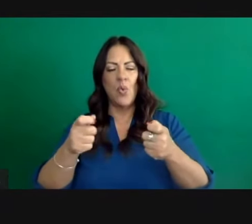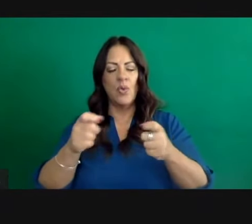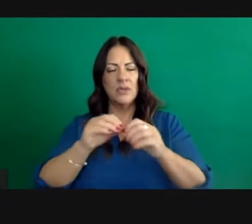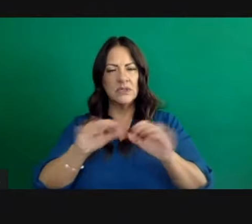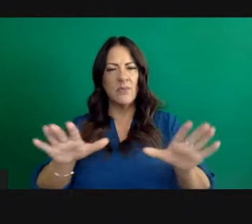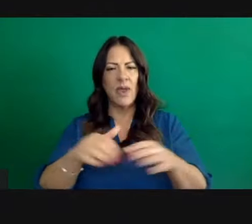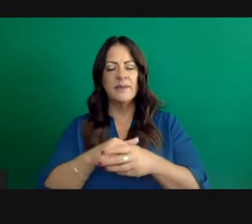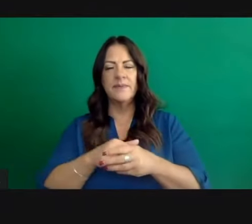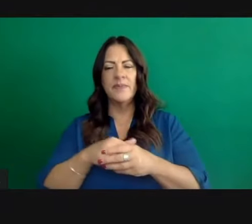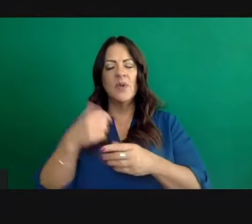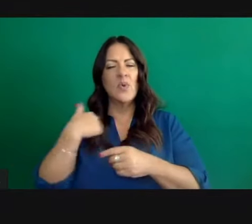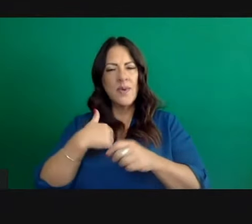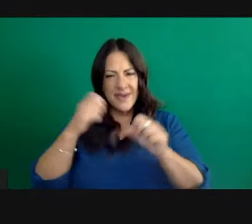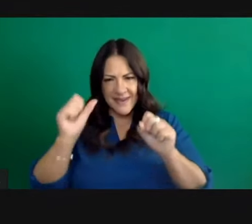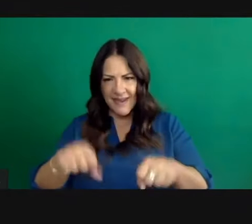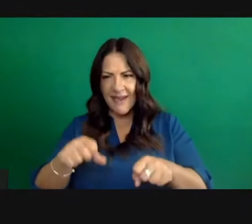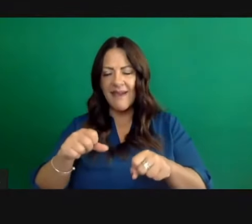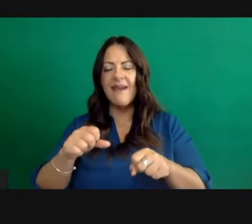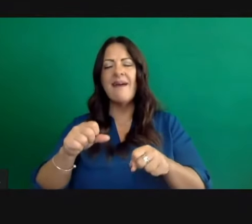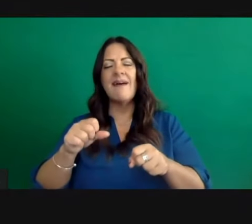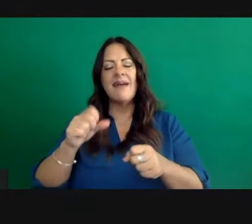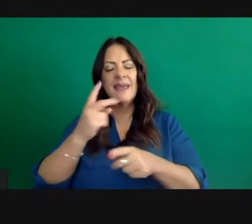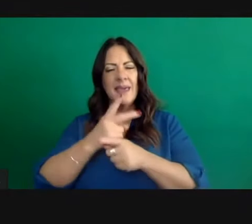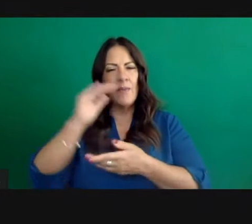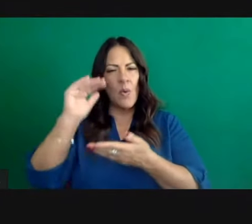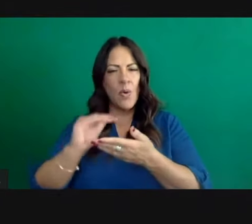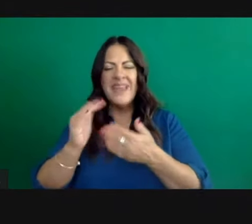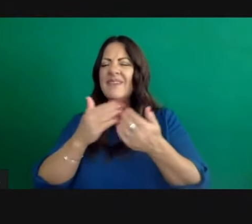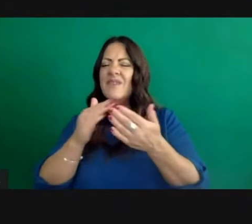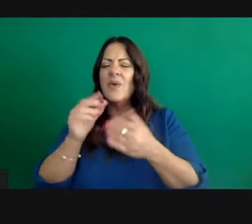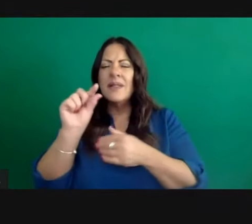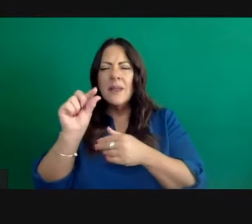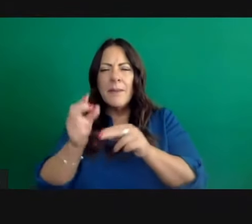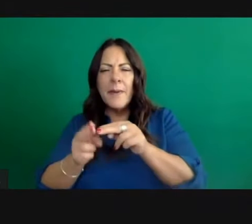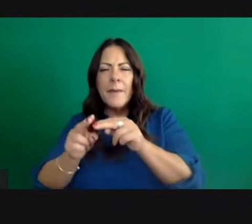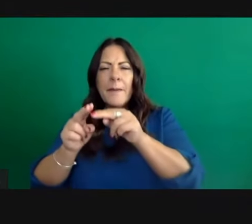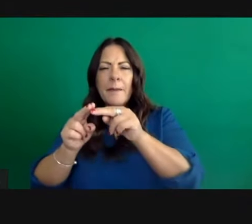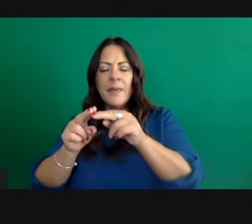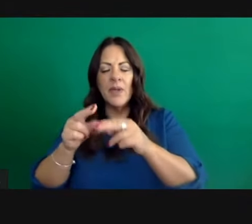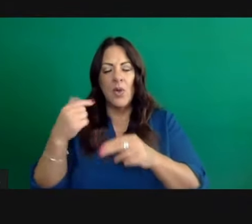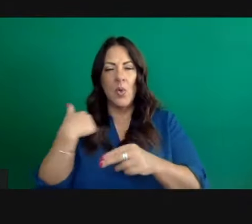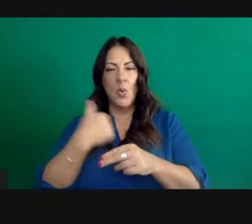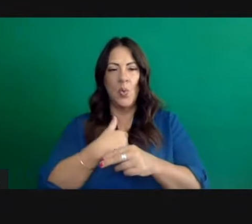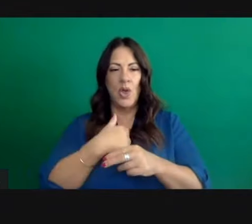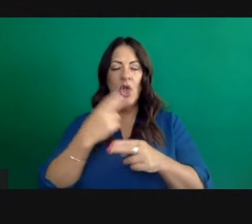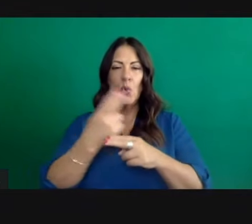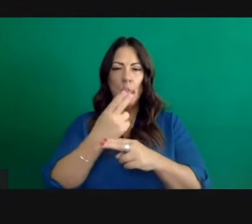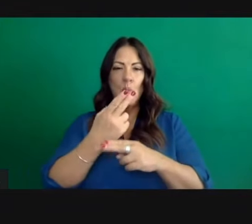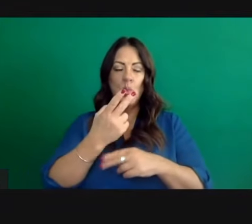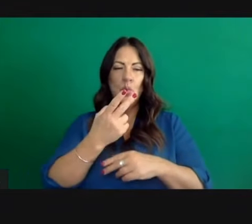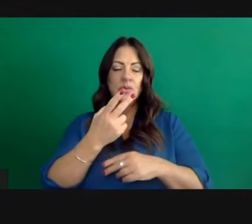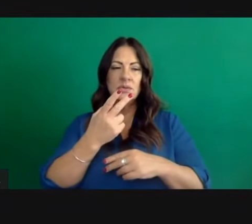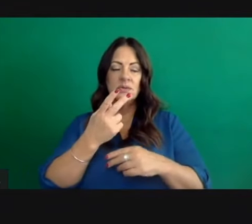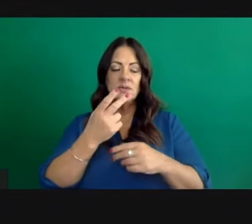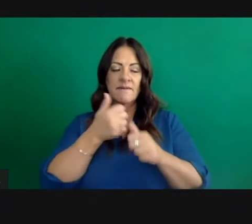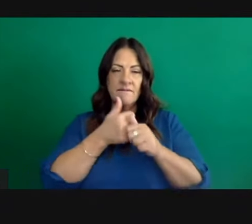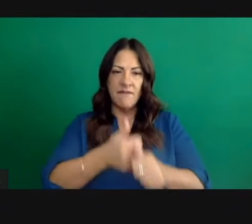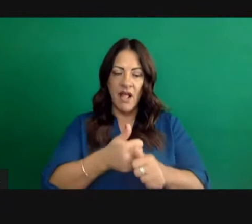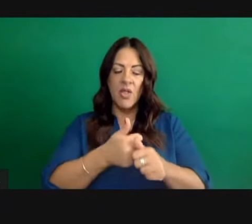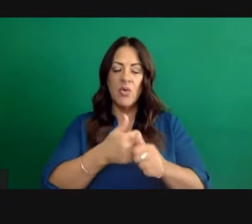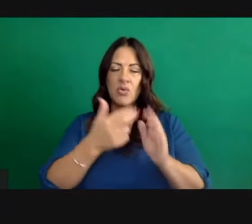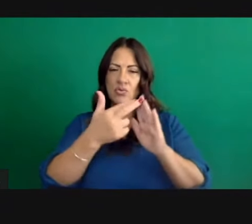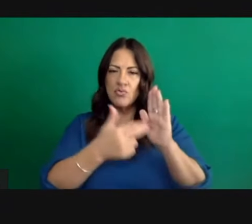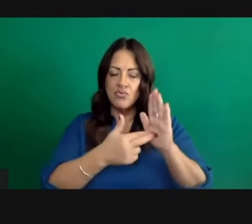keep transmission low, even though it goes up some. Using our public health tools and our own personal choices, we can